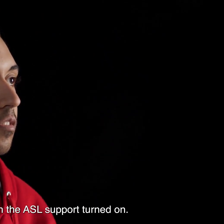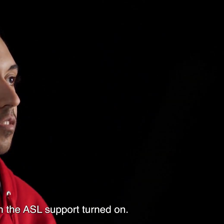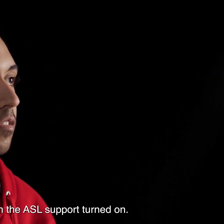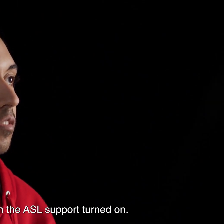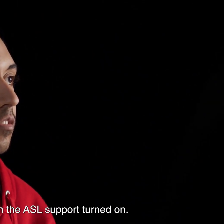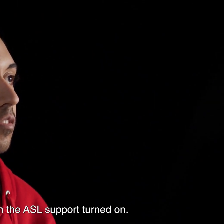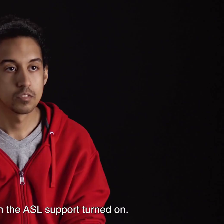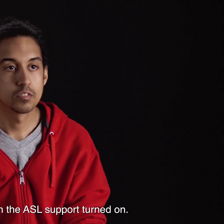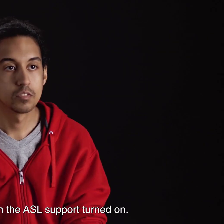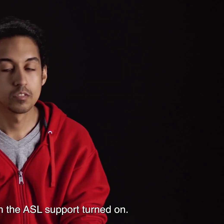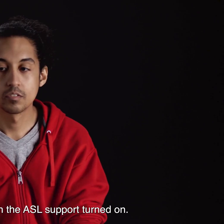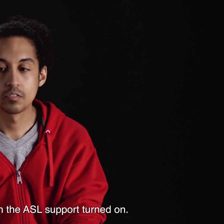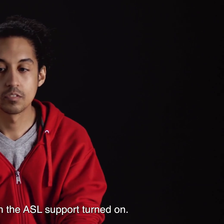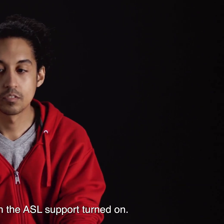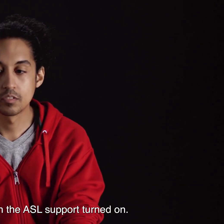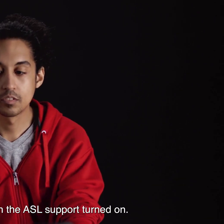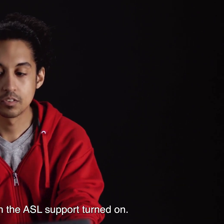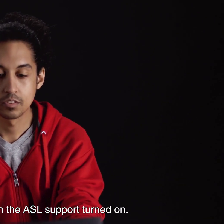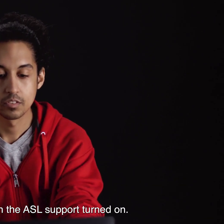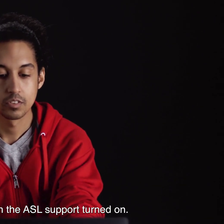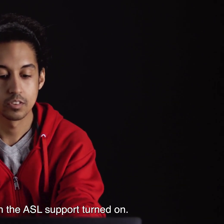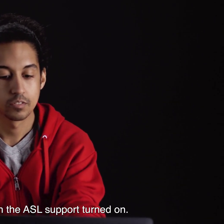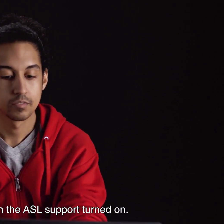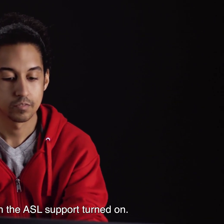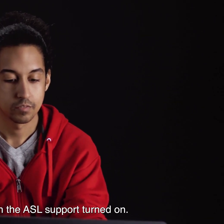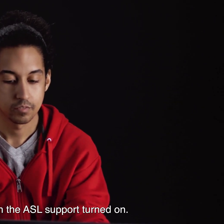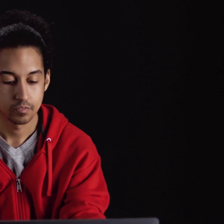cutscenes with the ASL support. It's done.